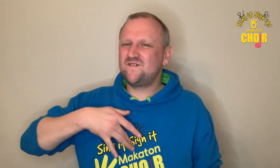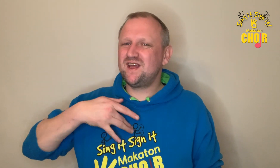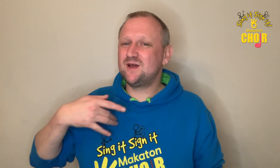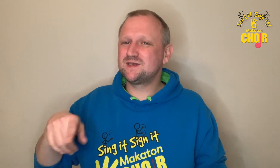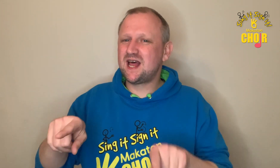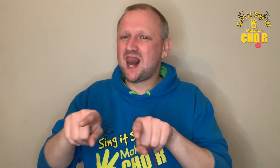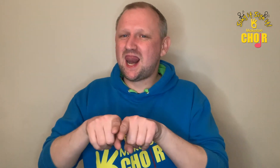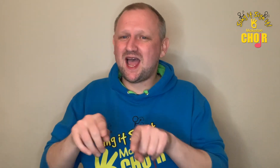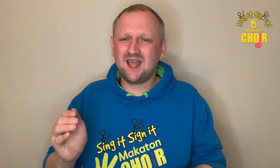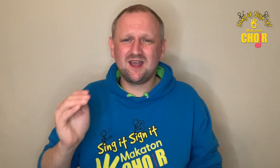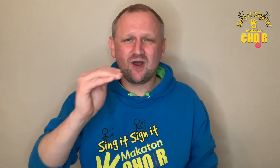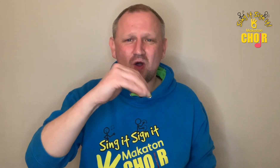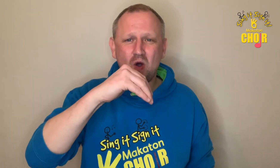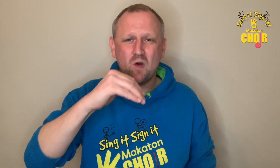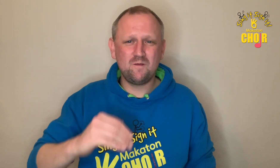feels like home